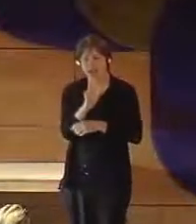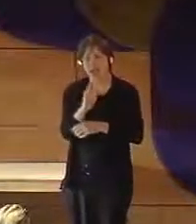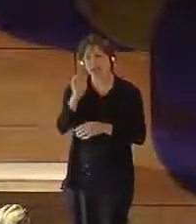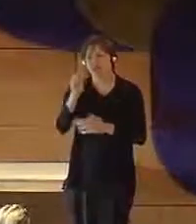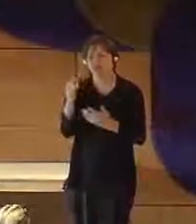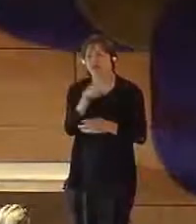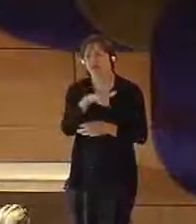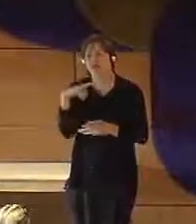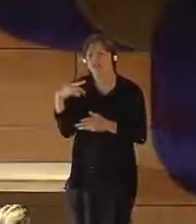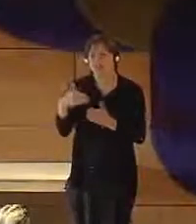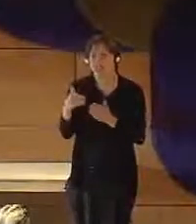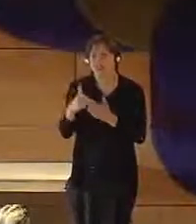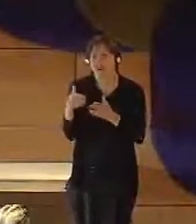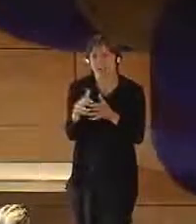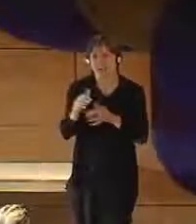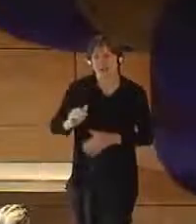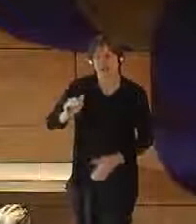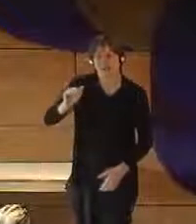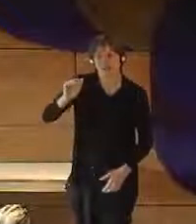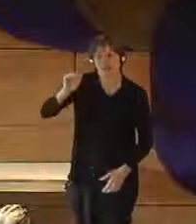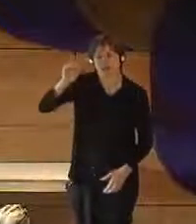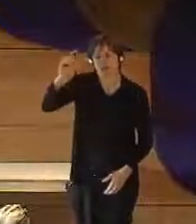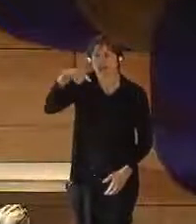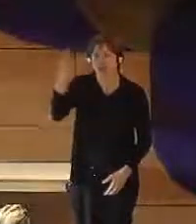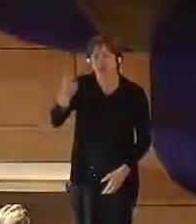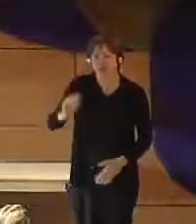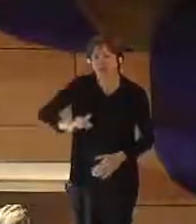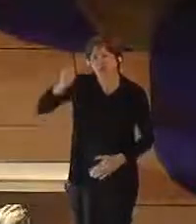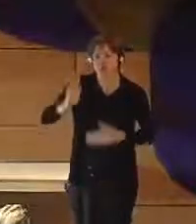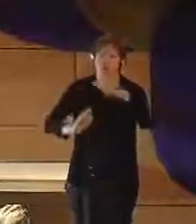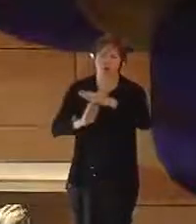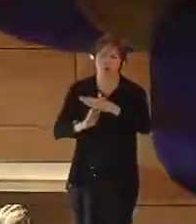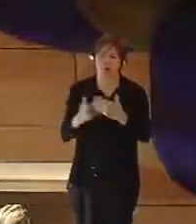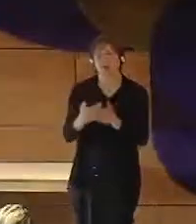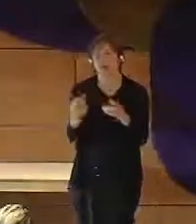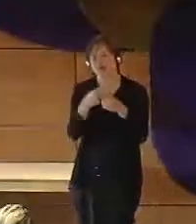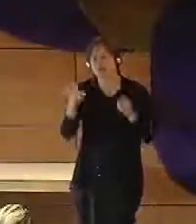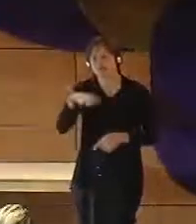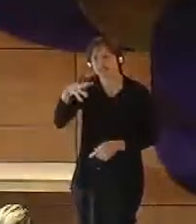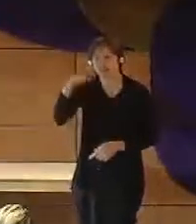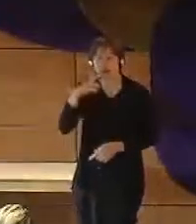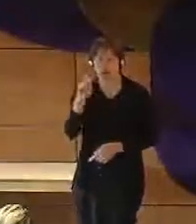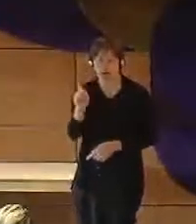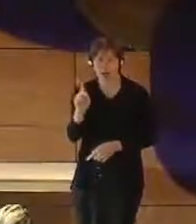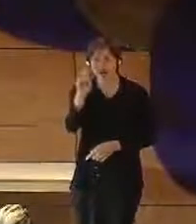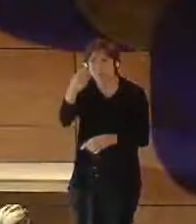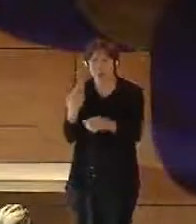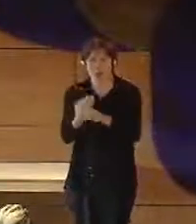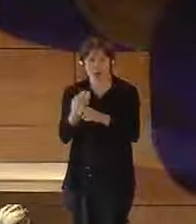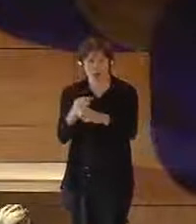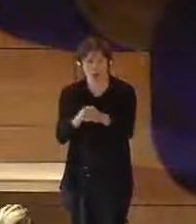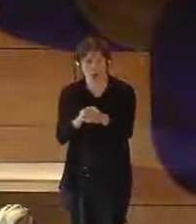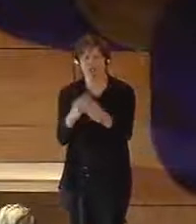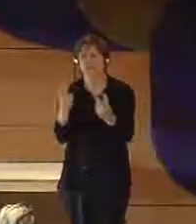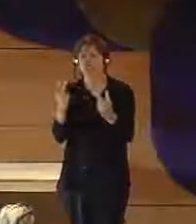are 14 years of age and you have the bone development of a 12-year-old, you then compare your